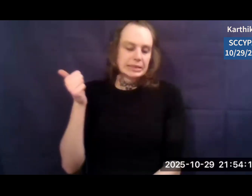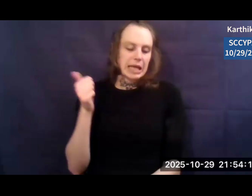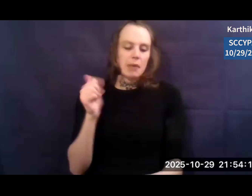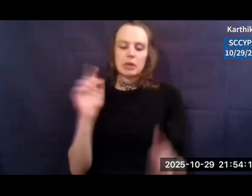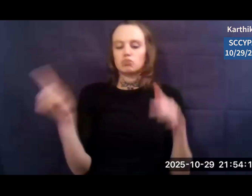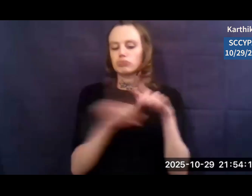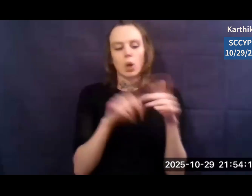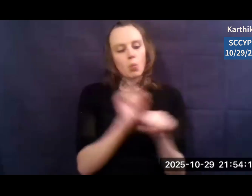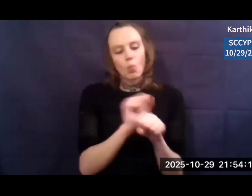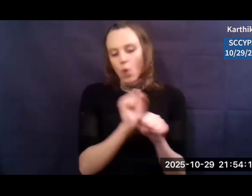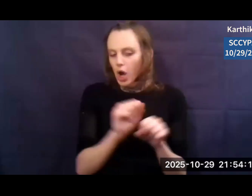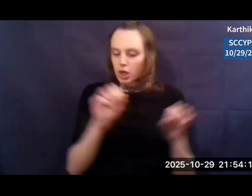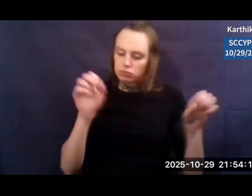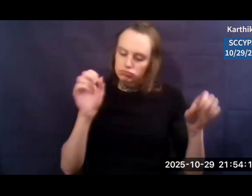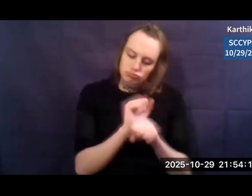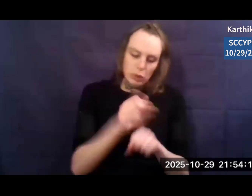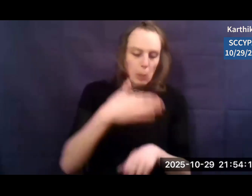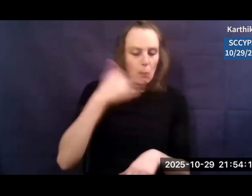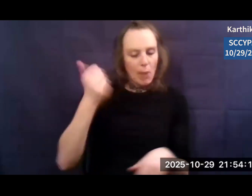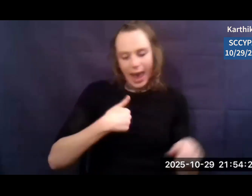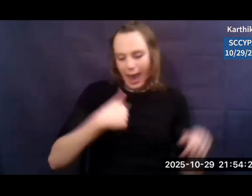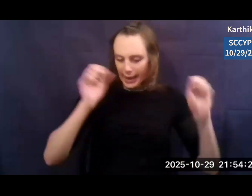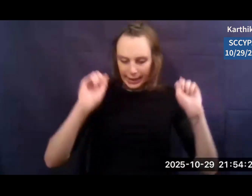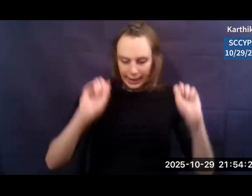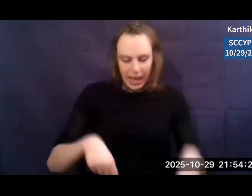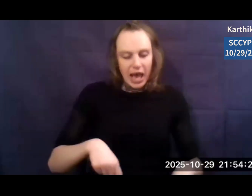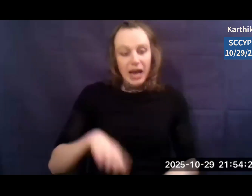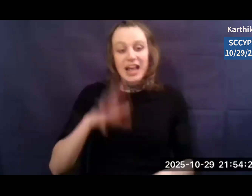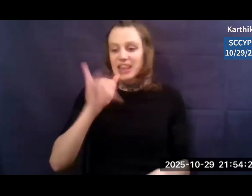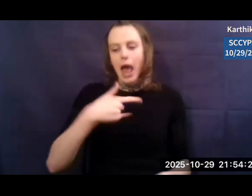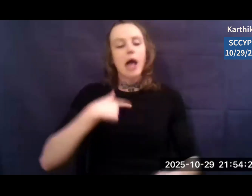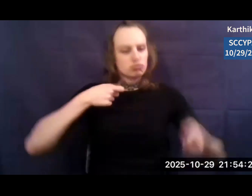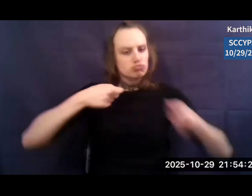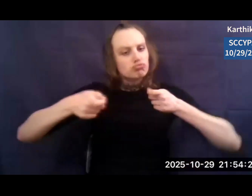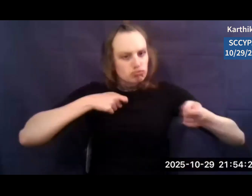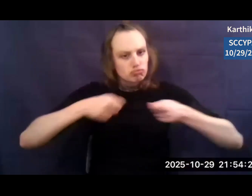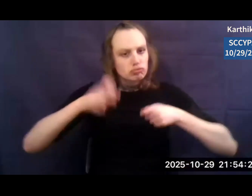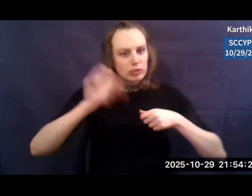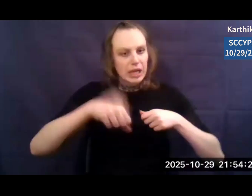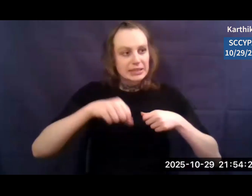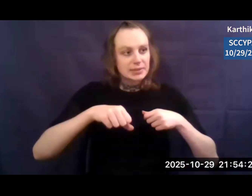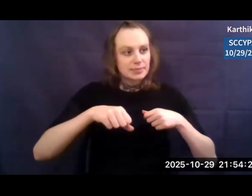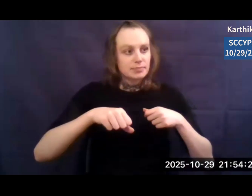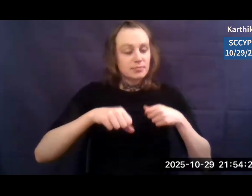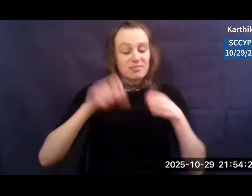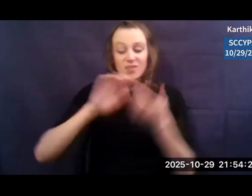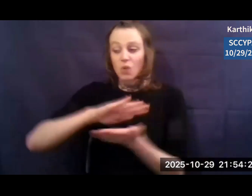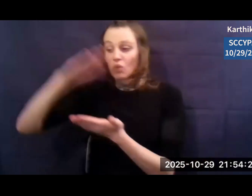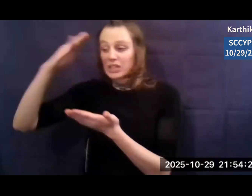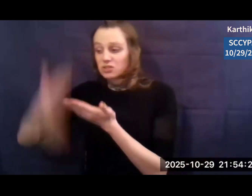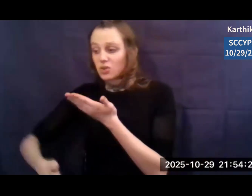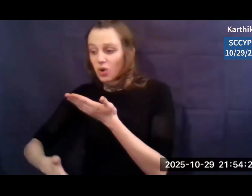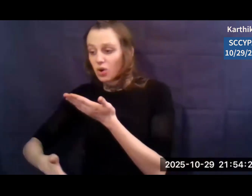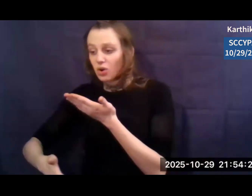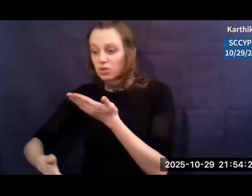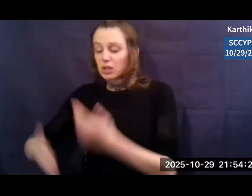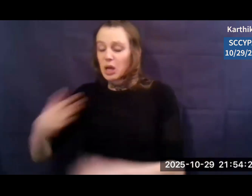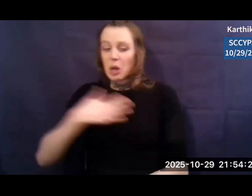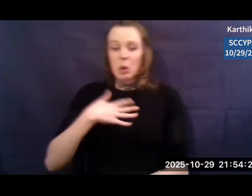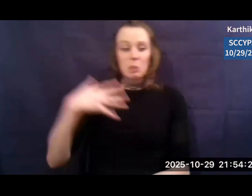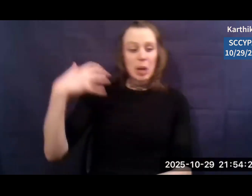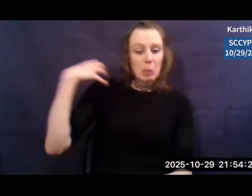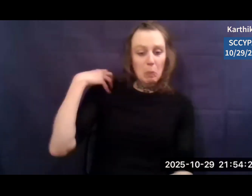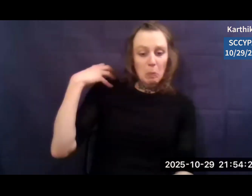be. And that's something that is in my control. What is outside of my control is like who my boss decides gets the promotion,